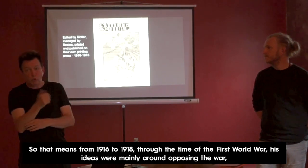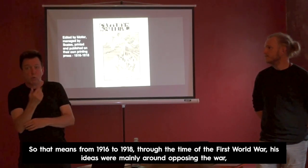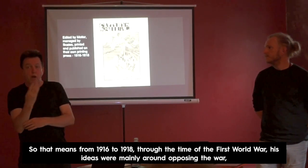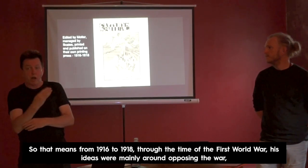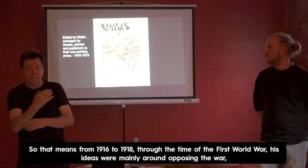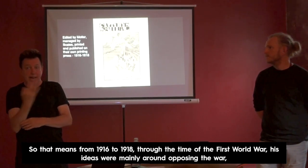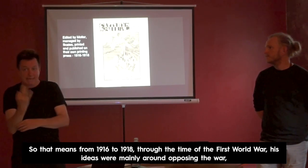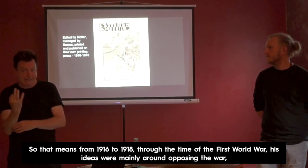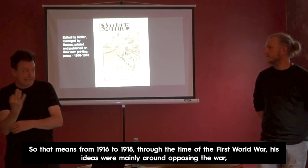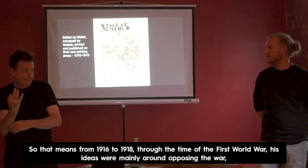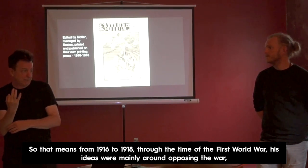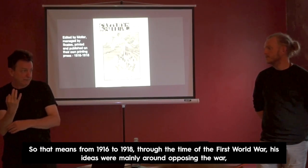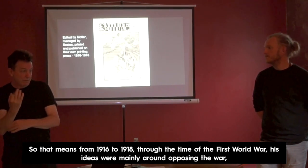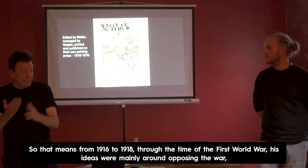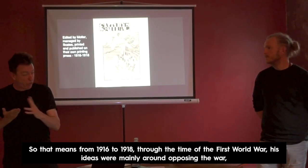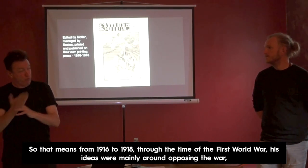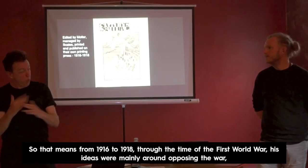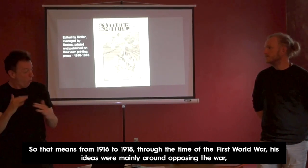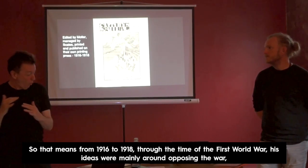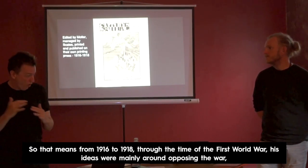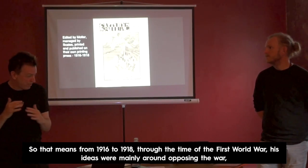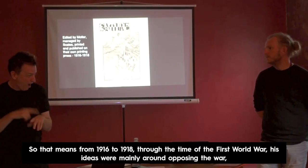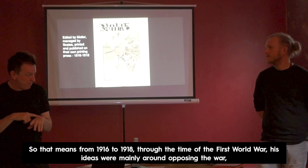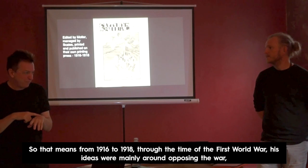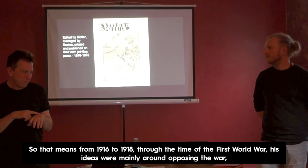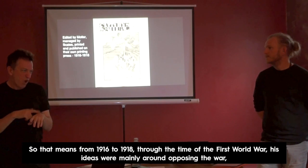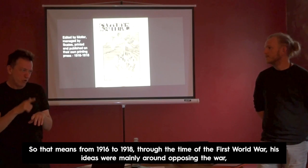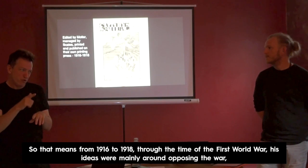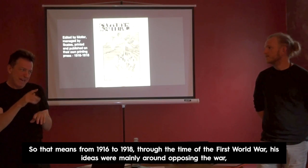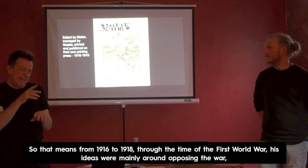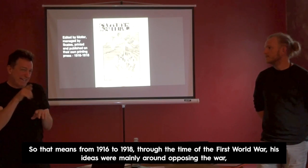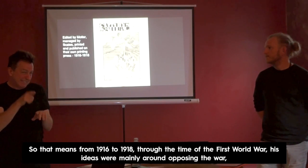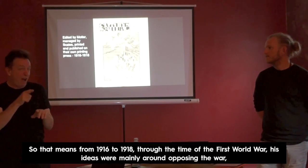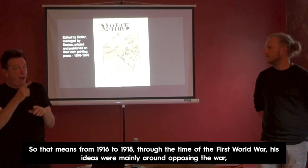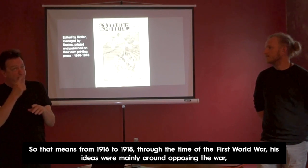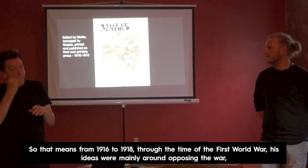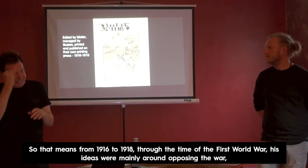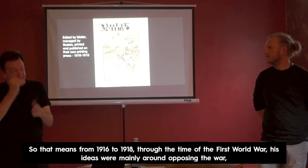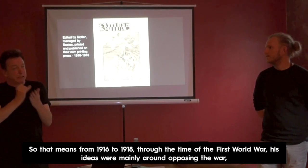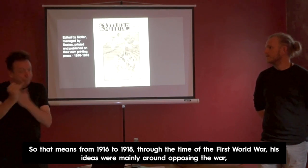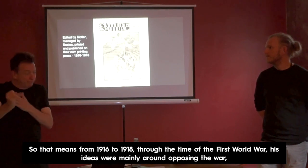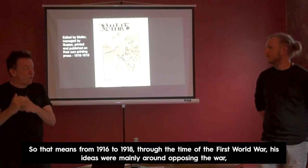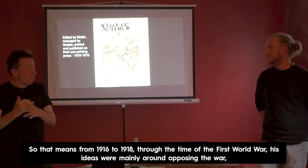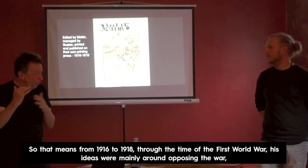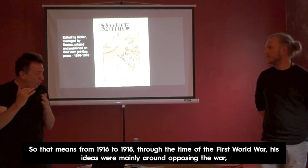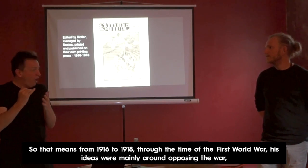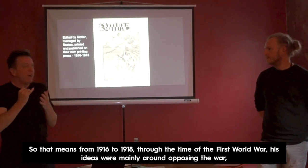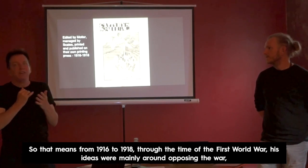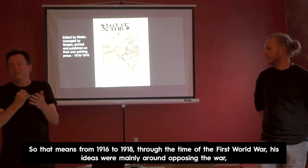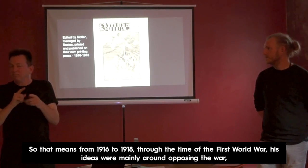1916 to 1918, through the time of the First World War, his ideas were